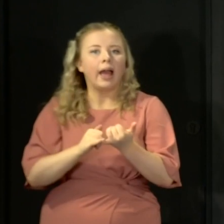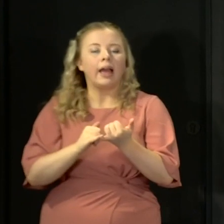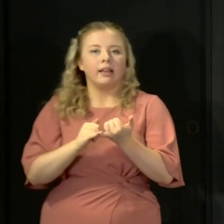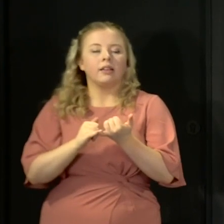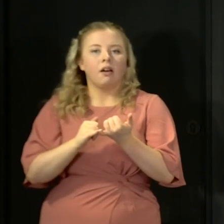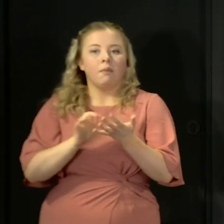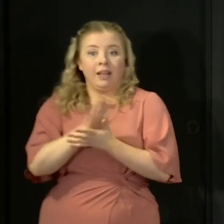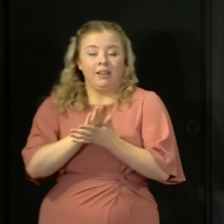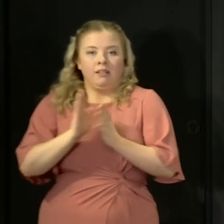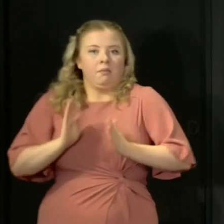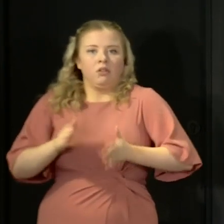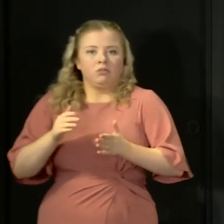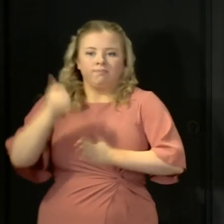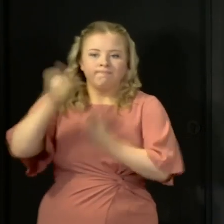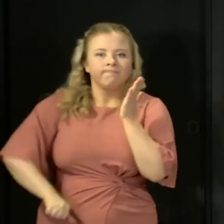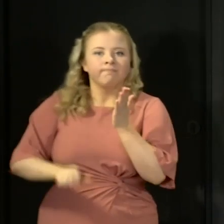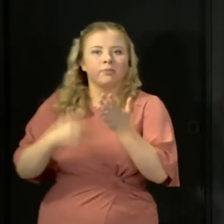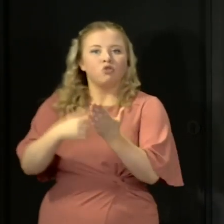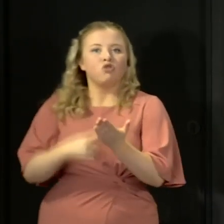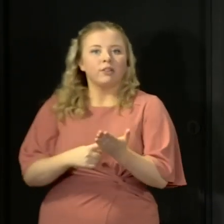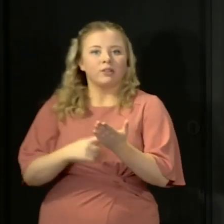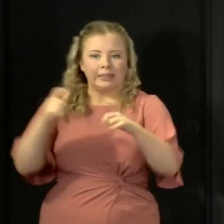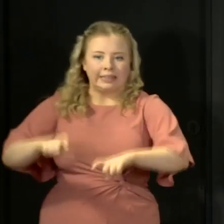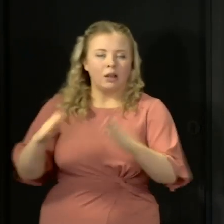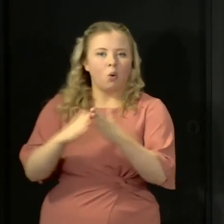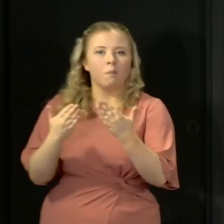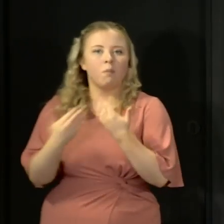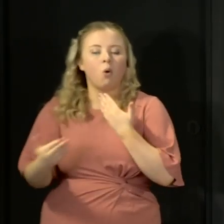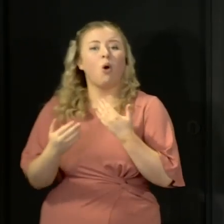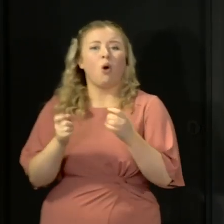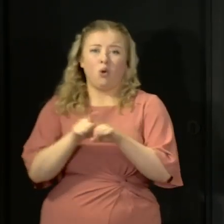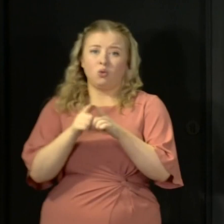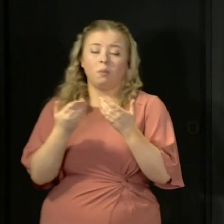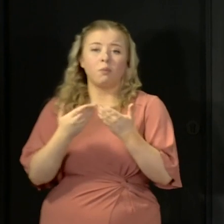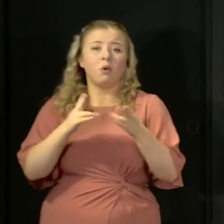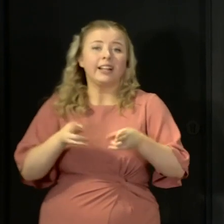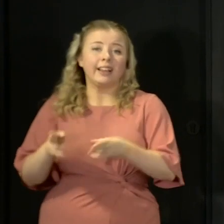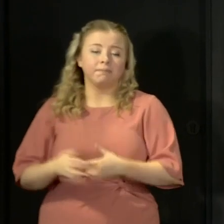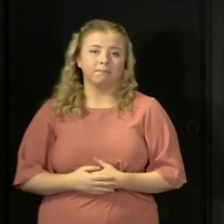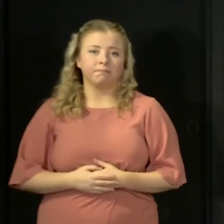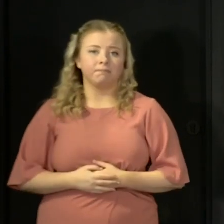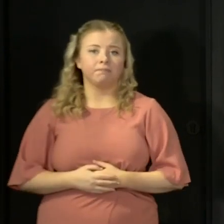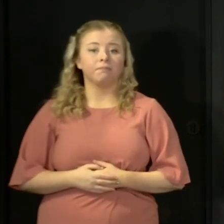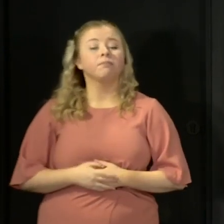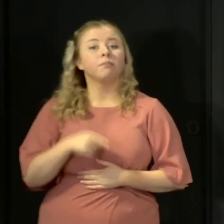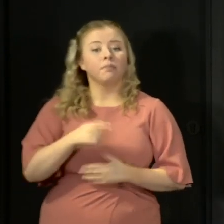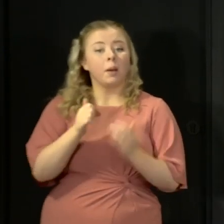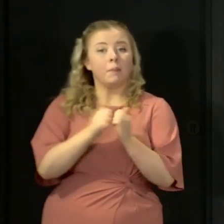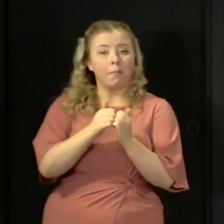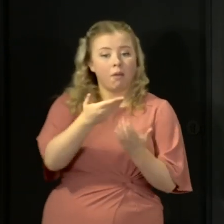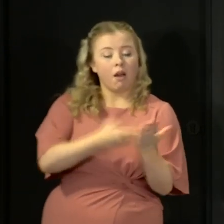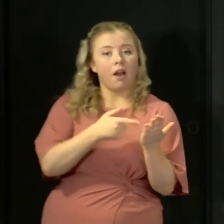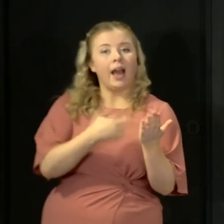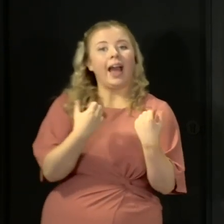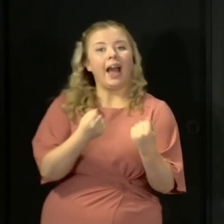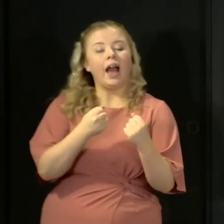restrictions, and it would lead to many more deaths. Now, as an illustration of this, we include in the paper a